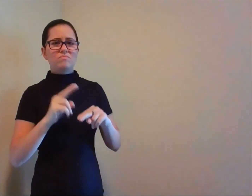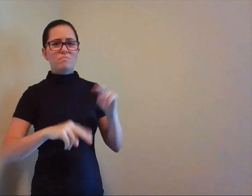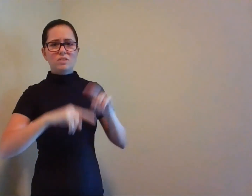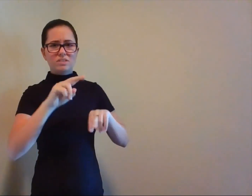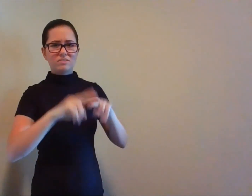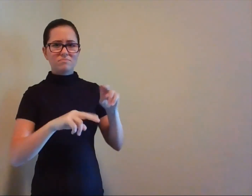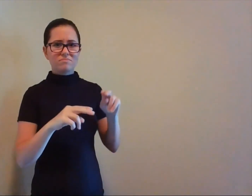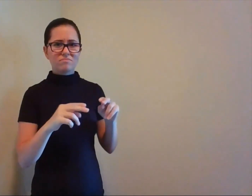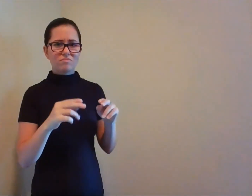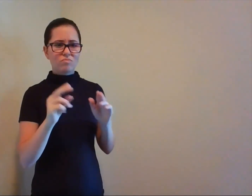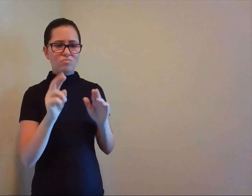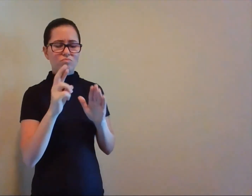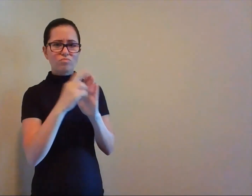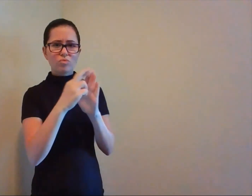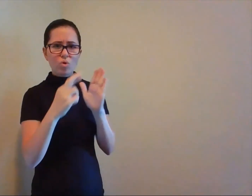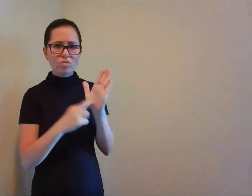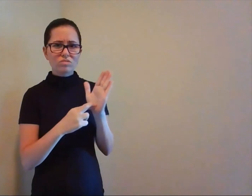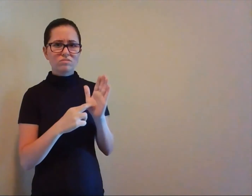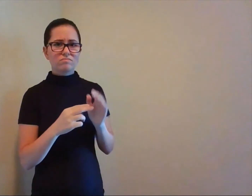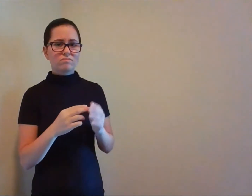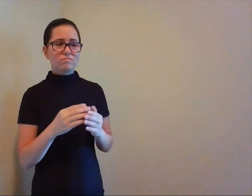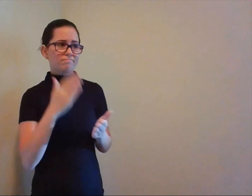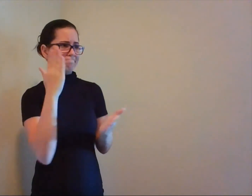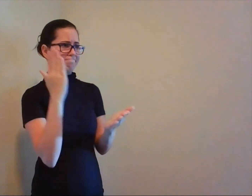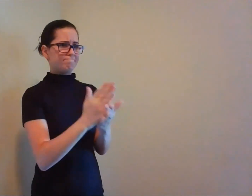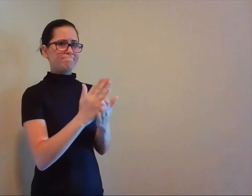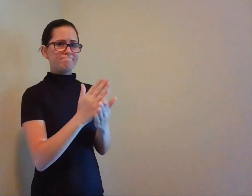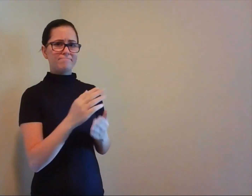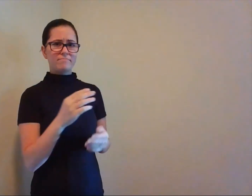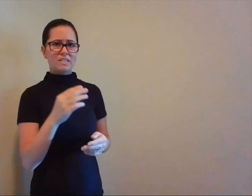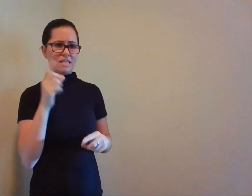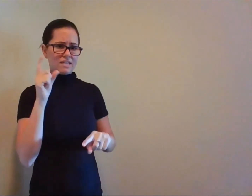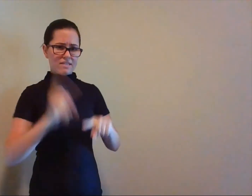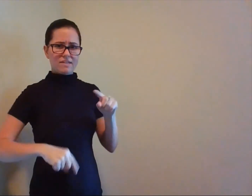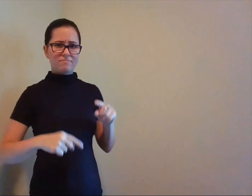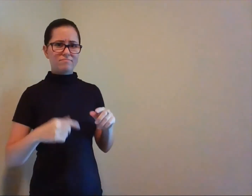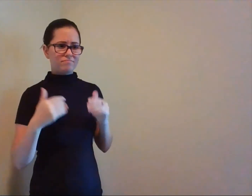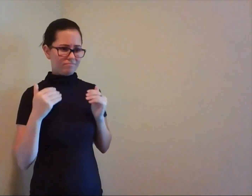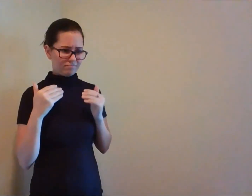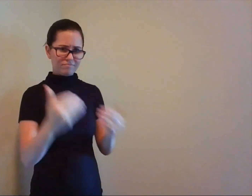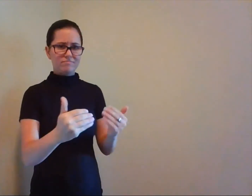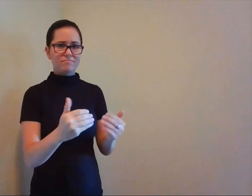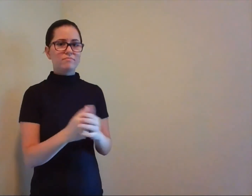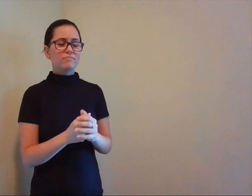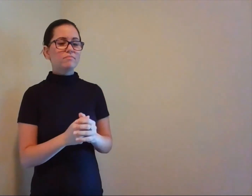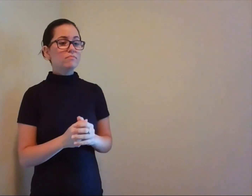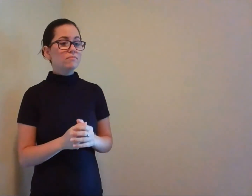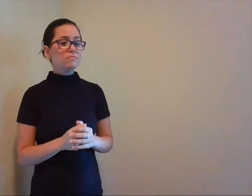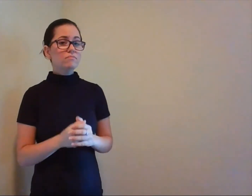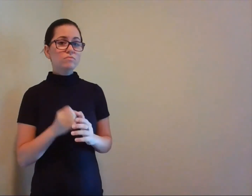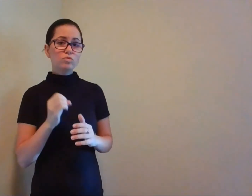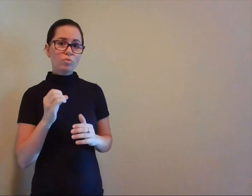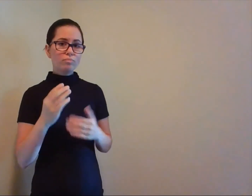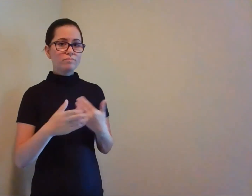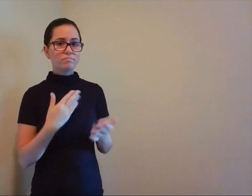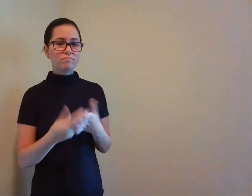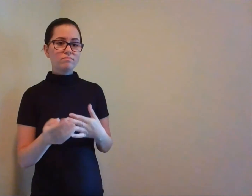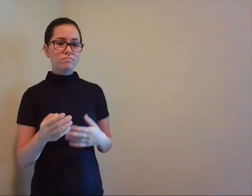stuff. But this one guy, he like put up the guest house on Airbnb. It was very clean and nice and new. But I